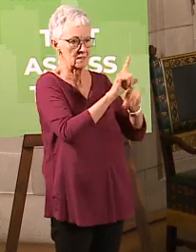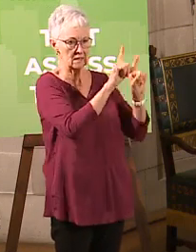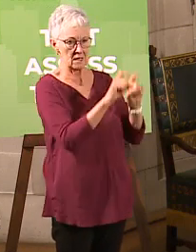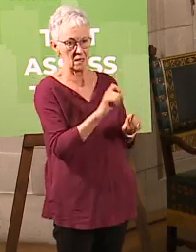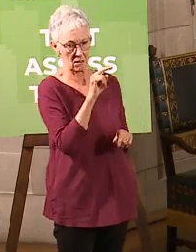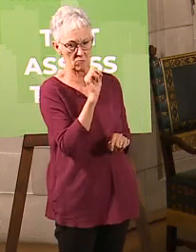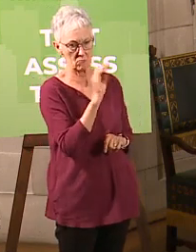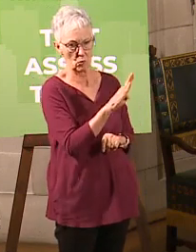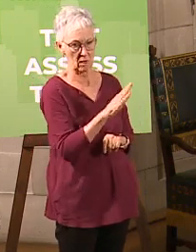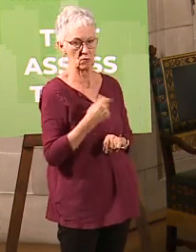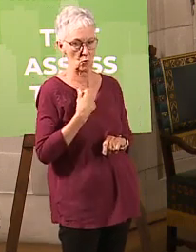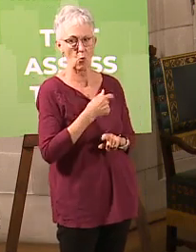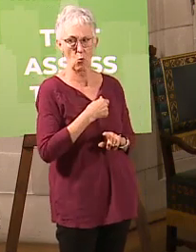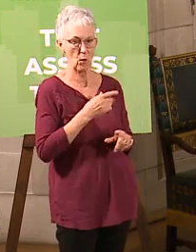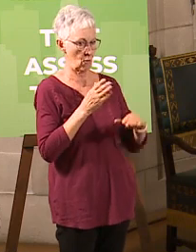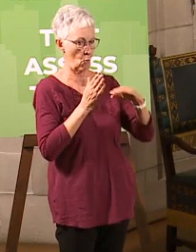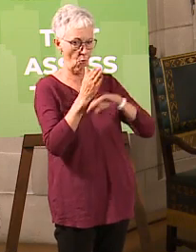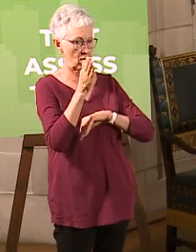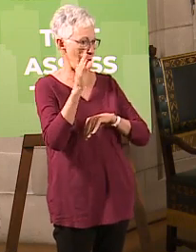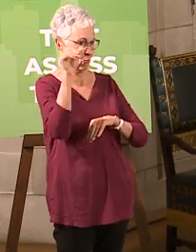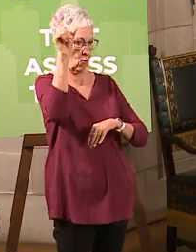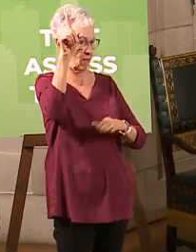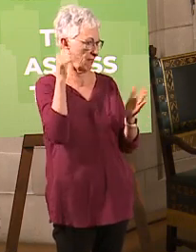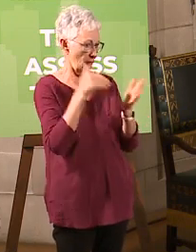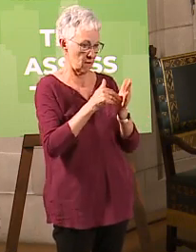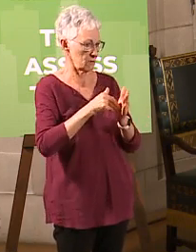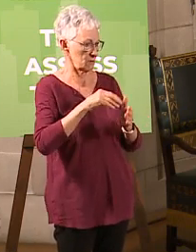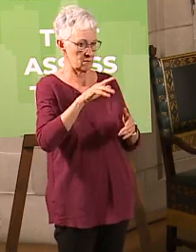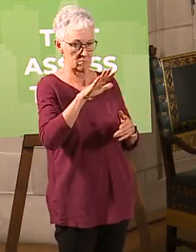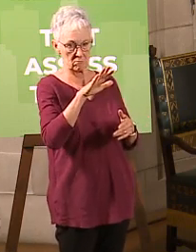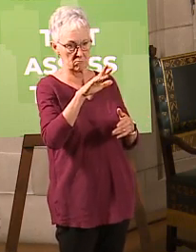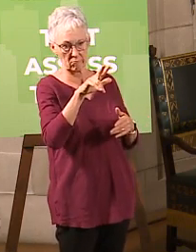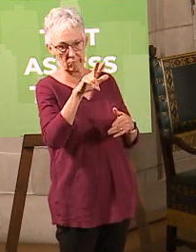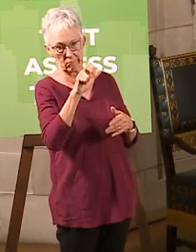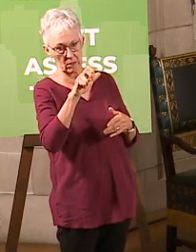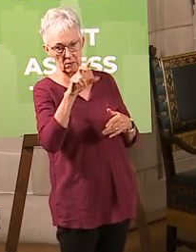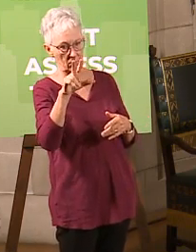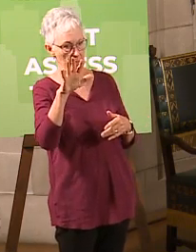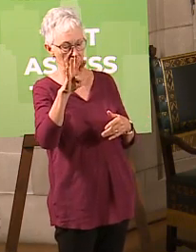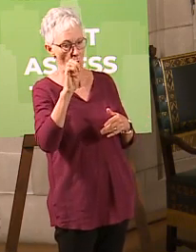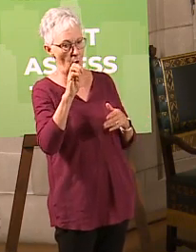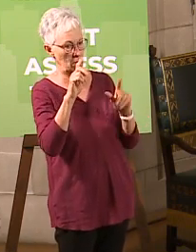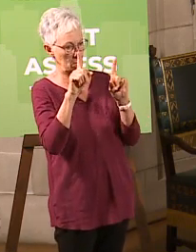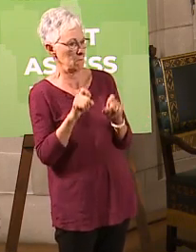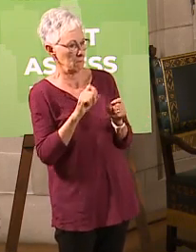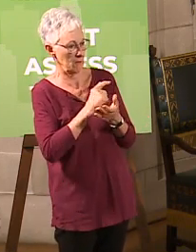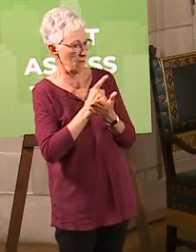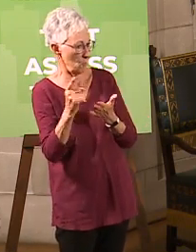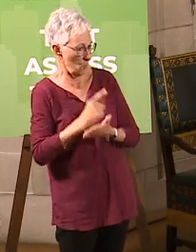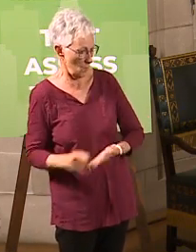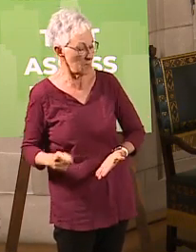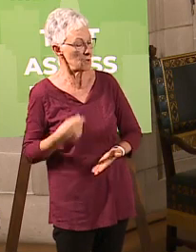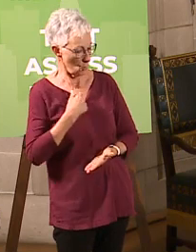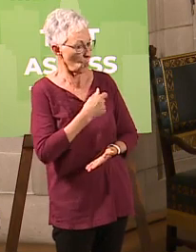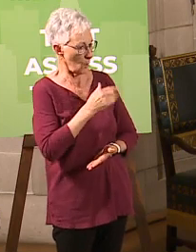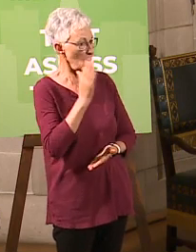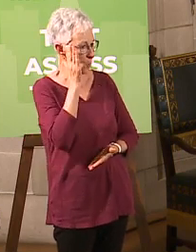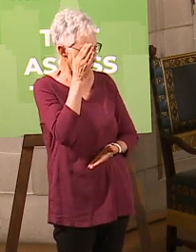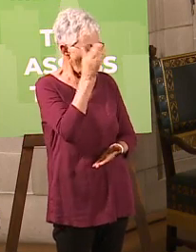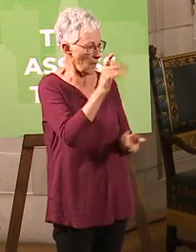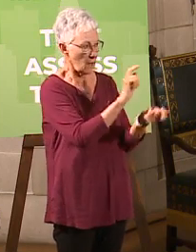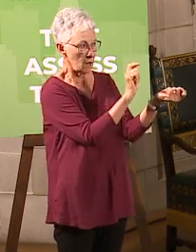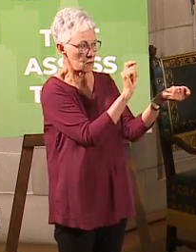One more. It's been reported that the president says that the governors need to get tougher on